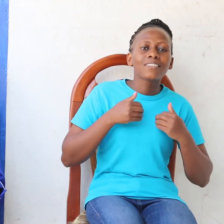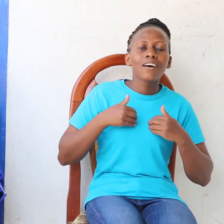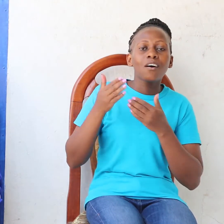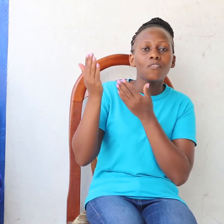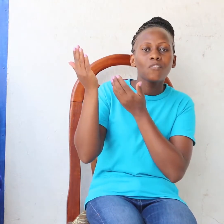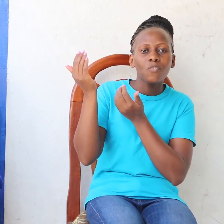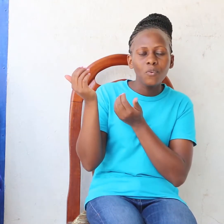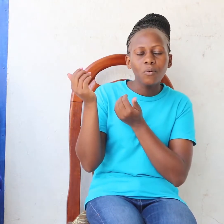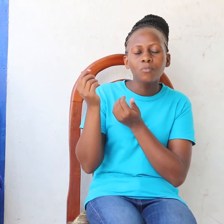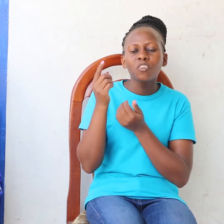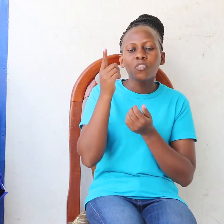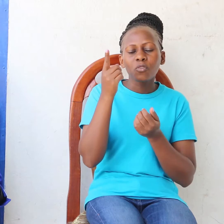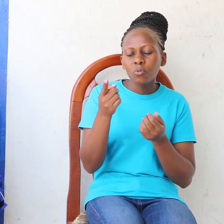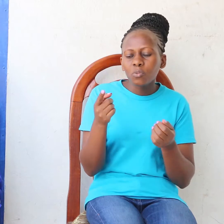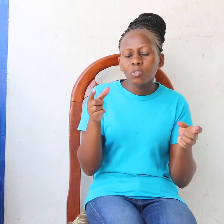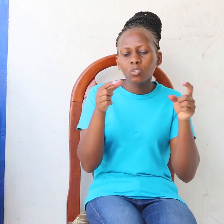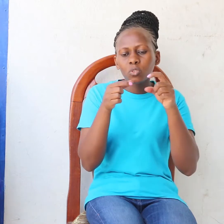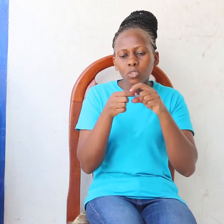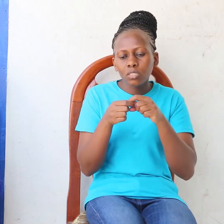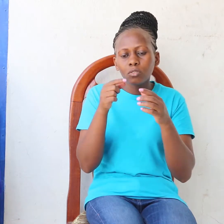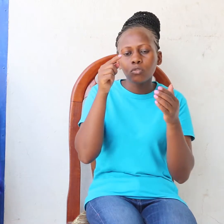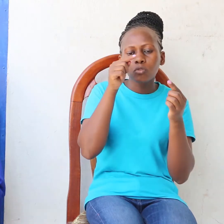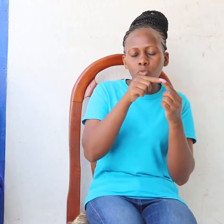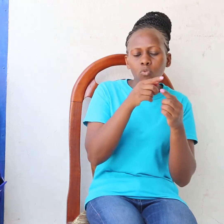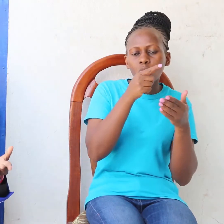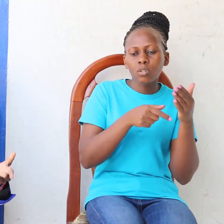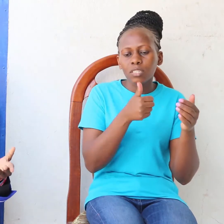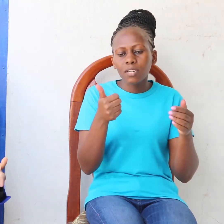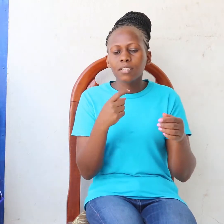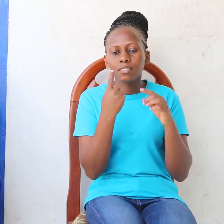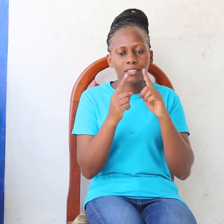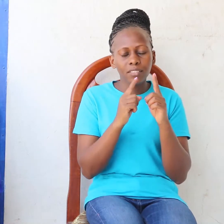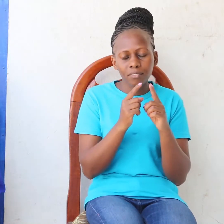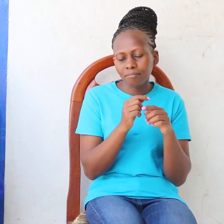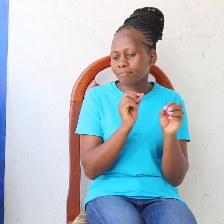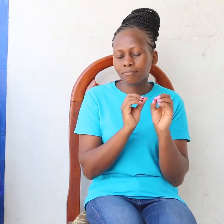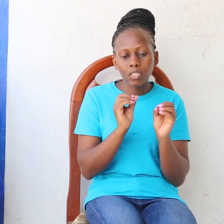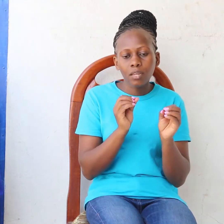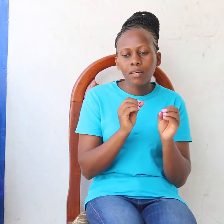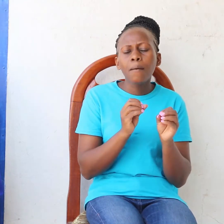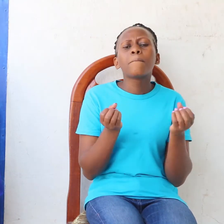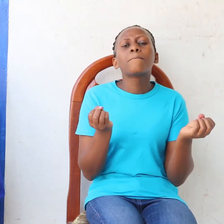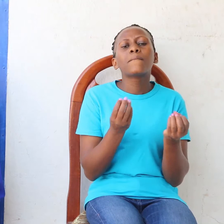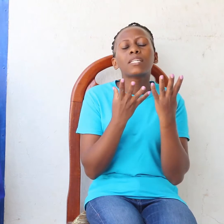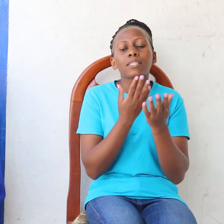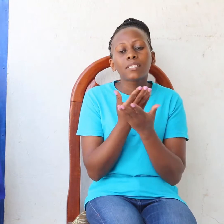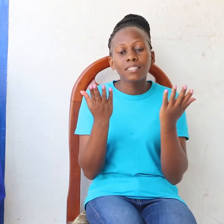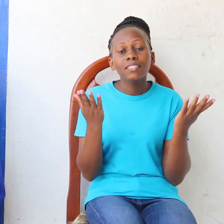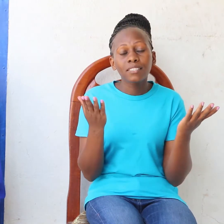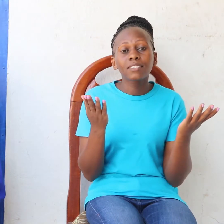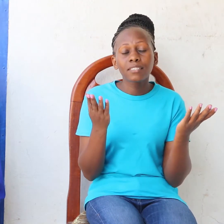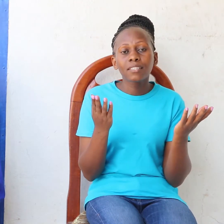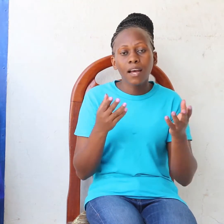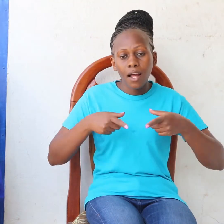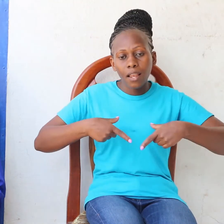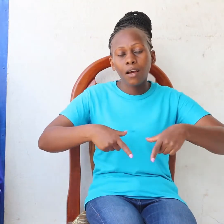be tied to what others said. Yes, many things are permissible. But not everything is